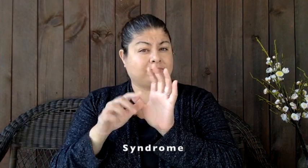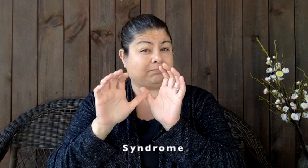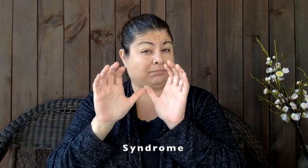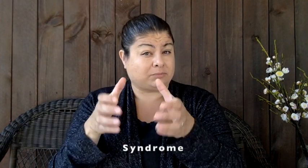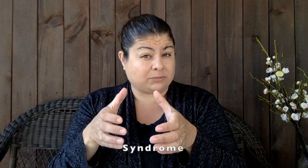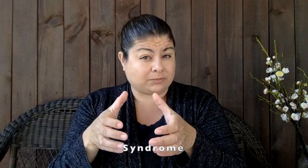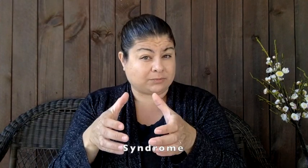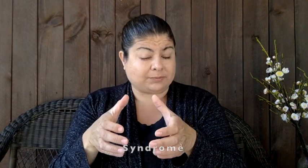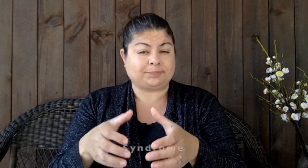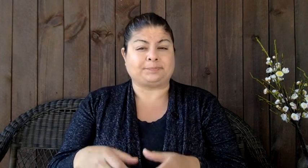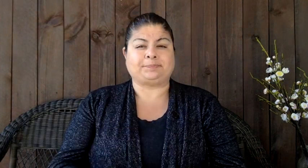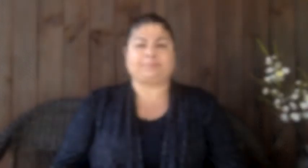Syndrome.